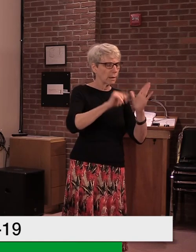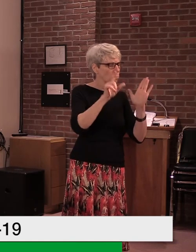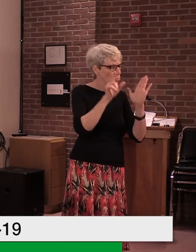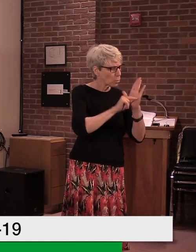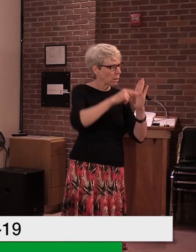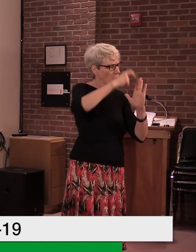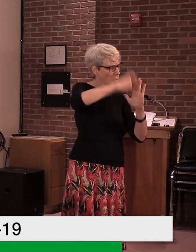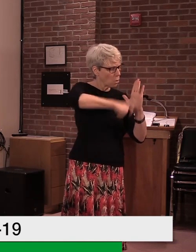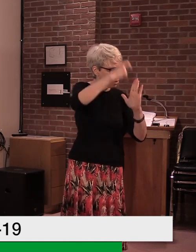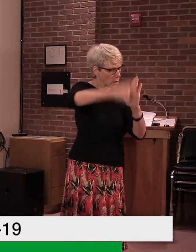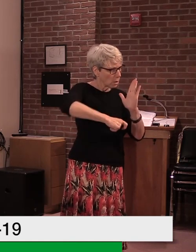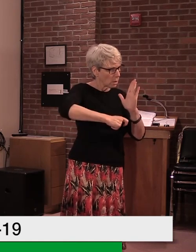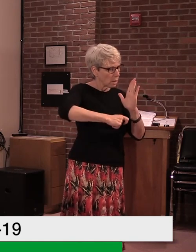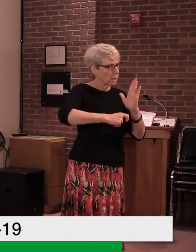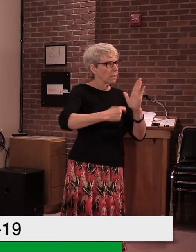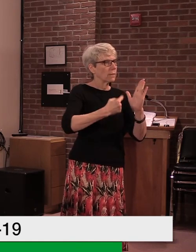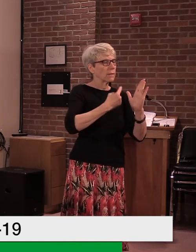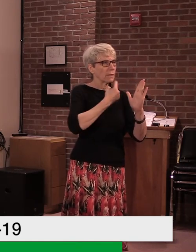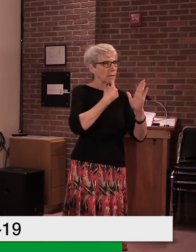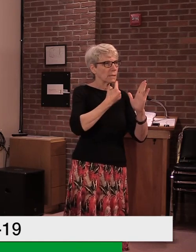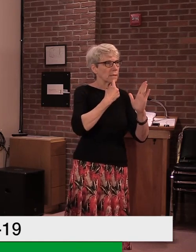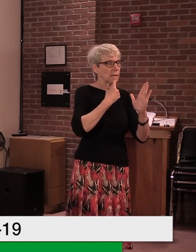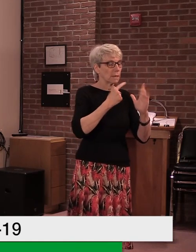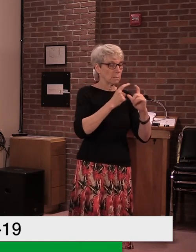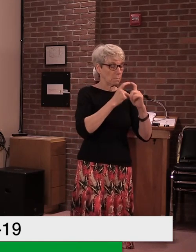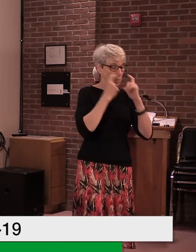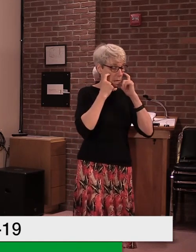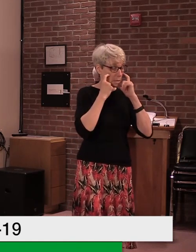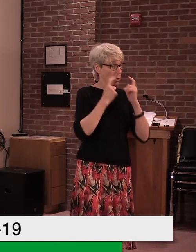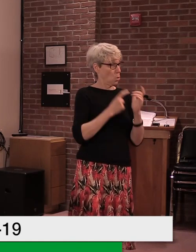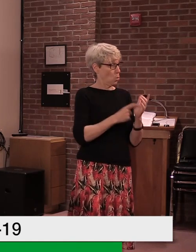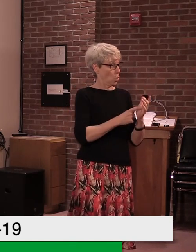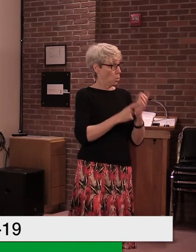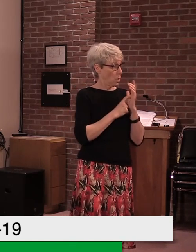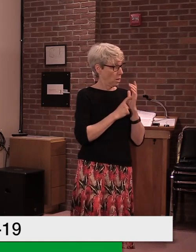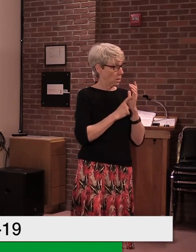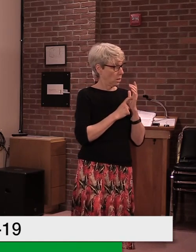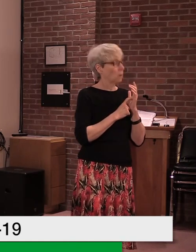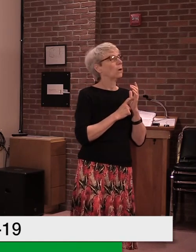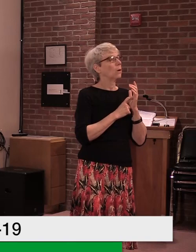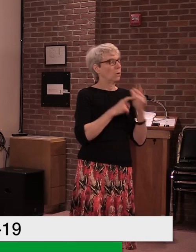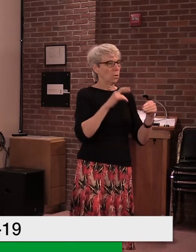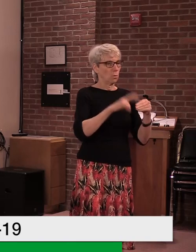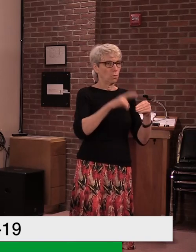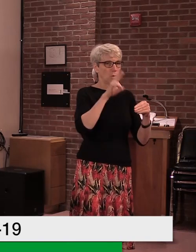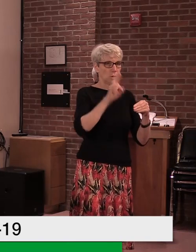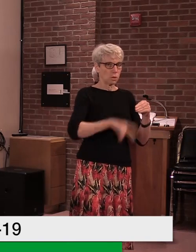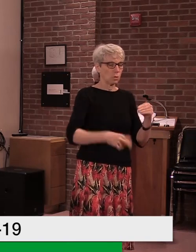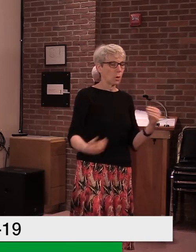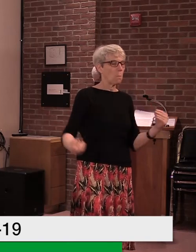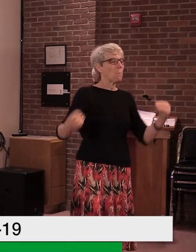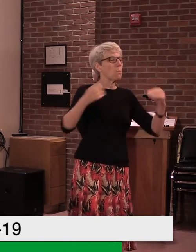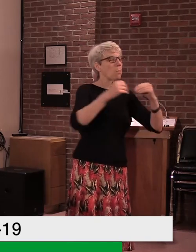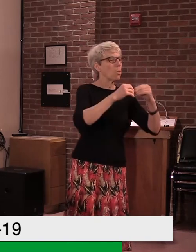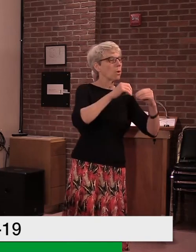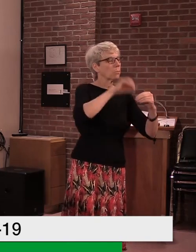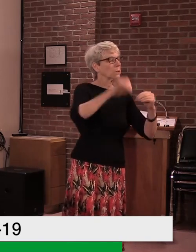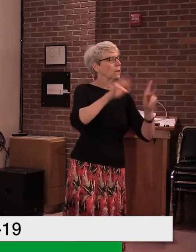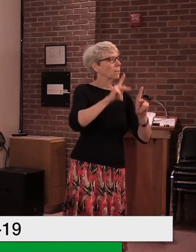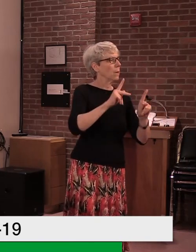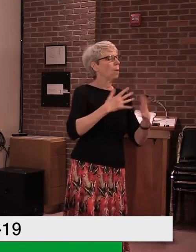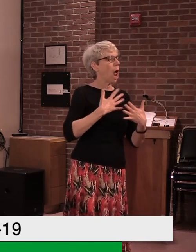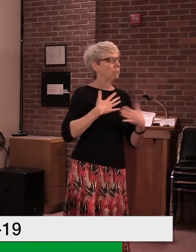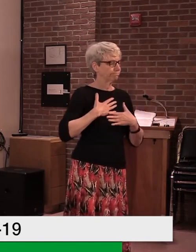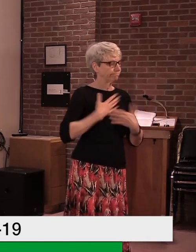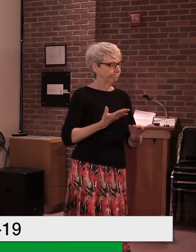that shows face mask mandates result in higher usage rates of facial coverings?